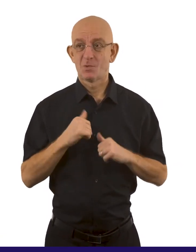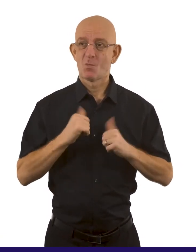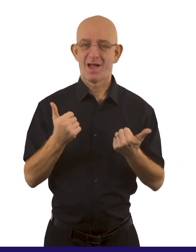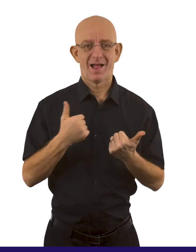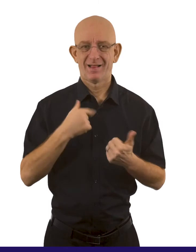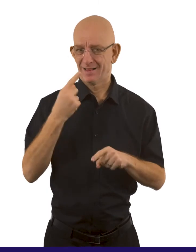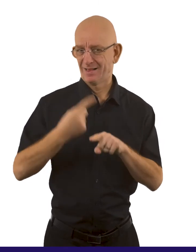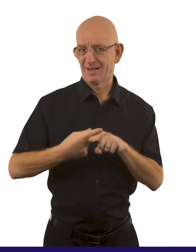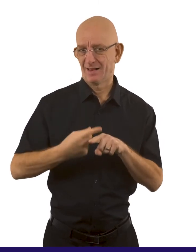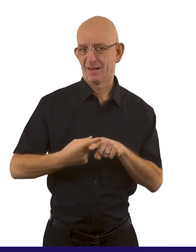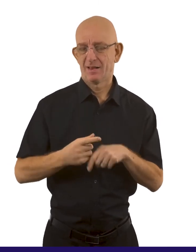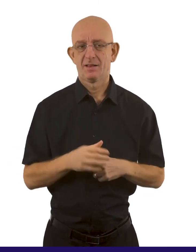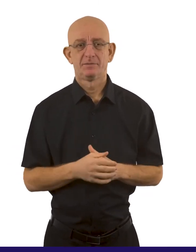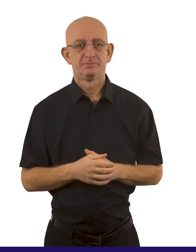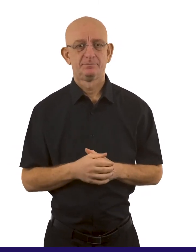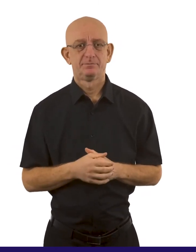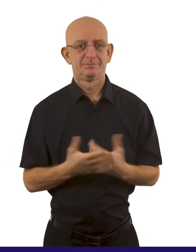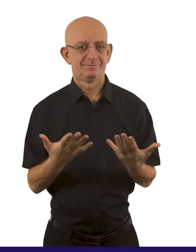Not feeling well enough.